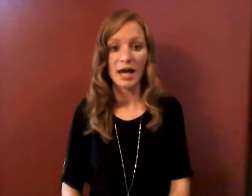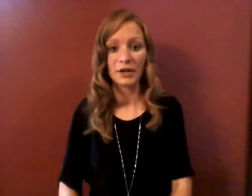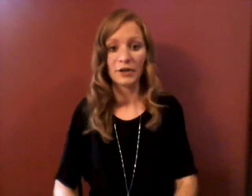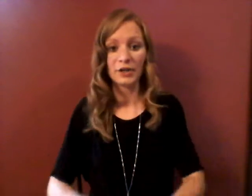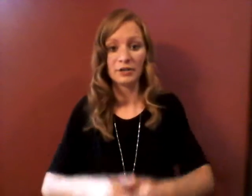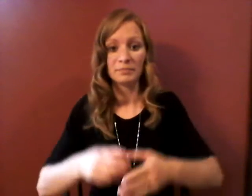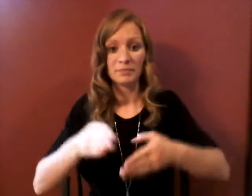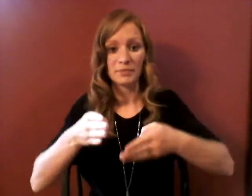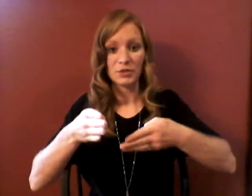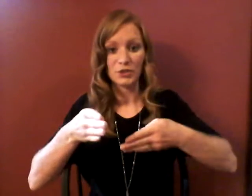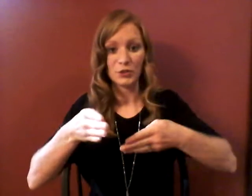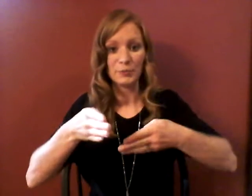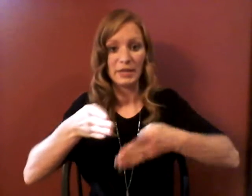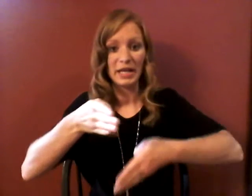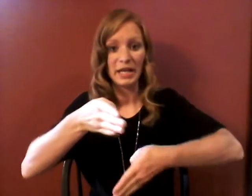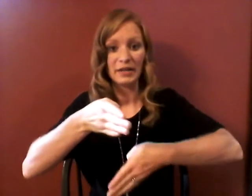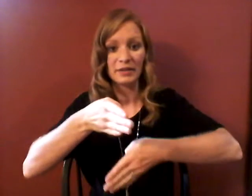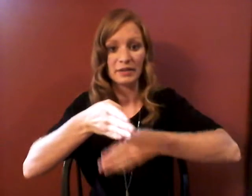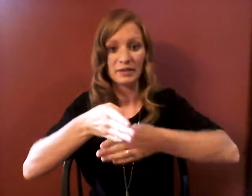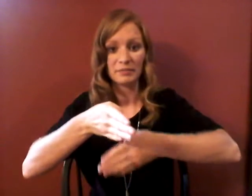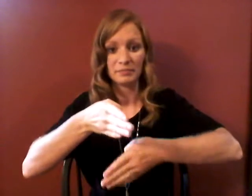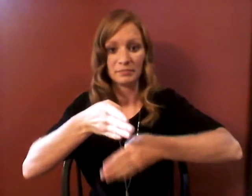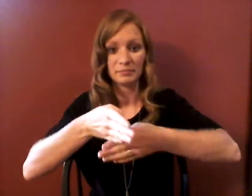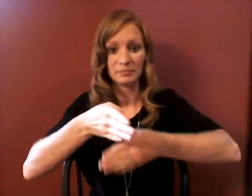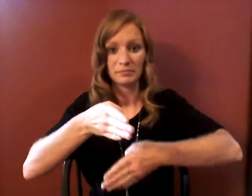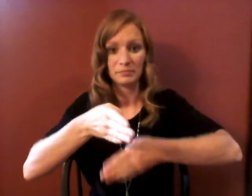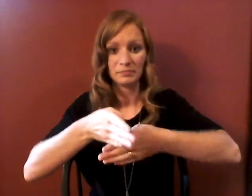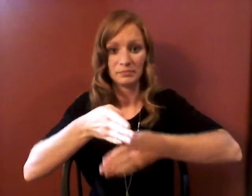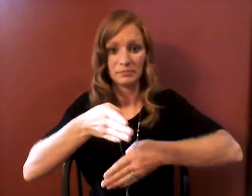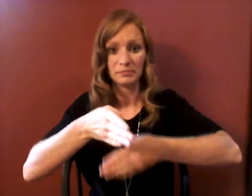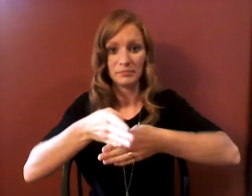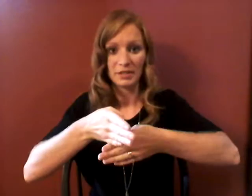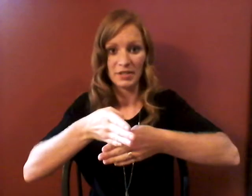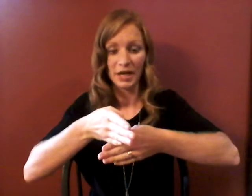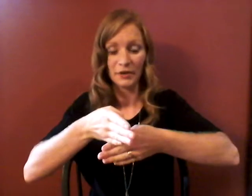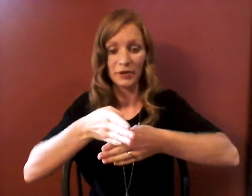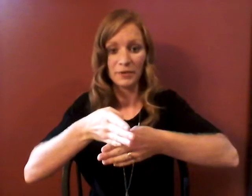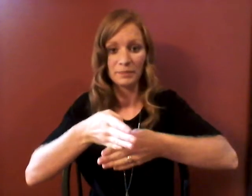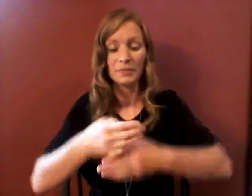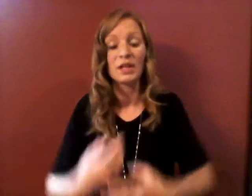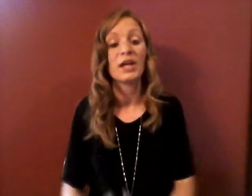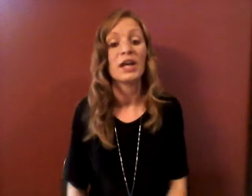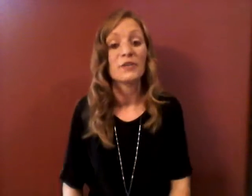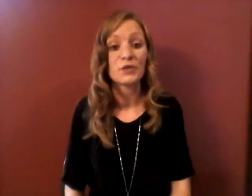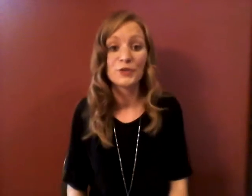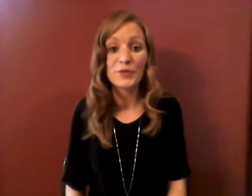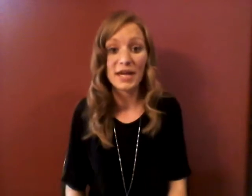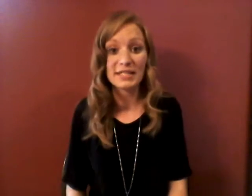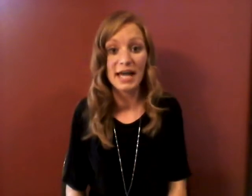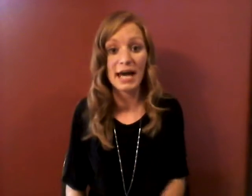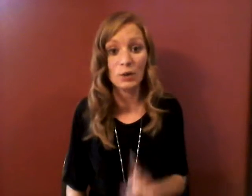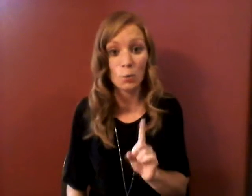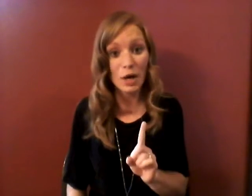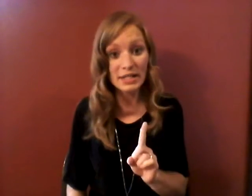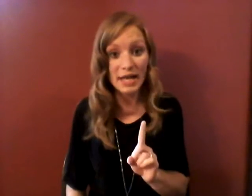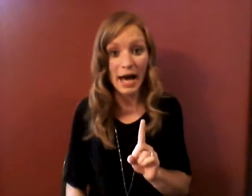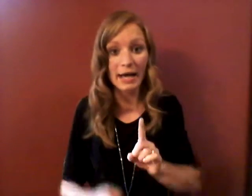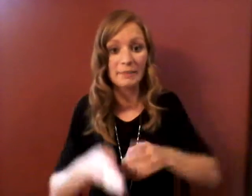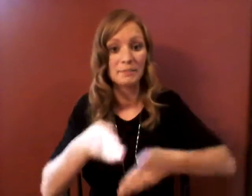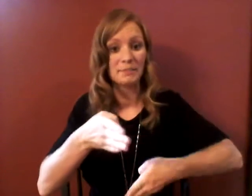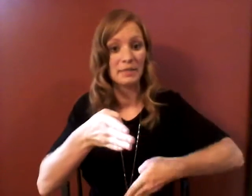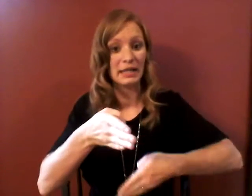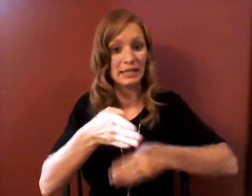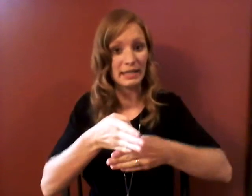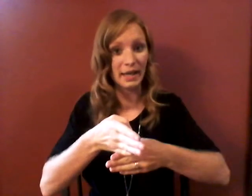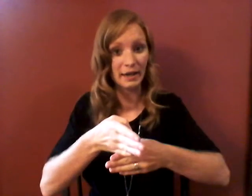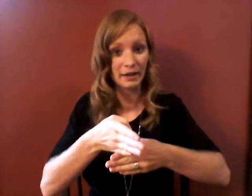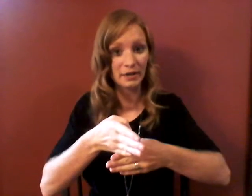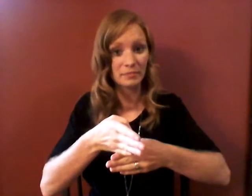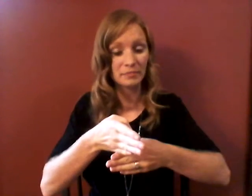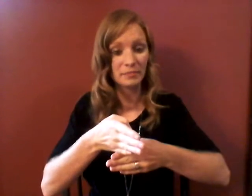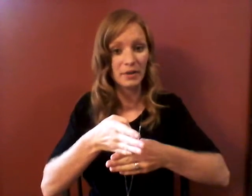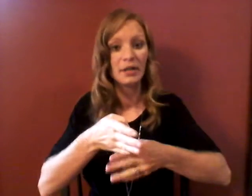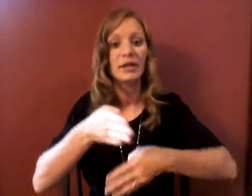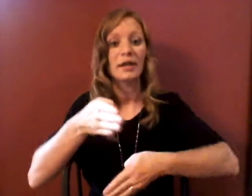Soccer. It's two B hands. Soccer. If you do that sign one time, it's kick.